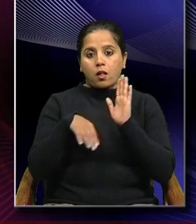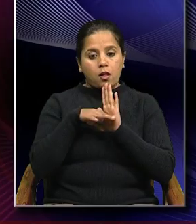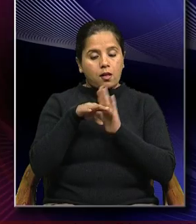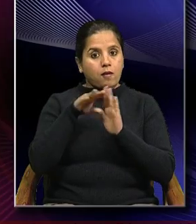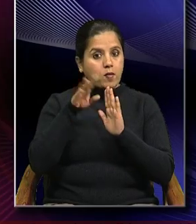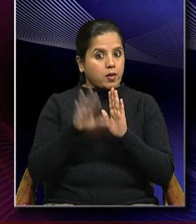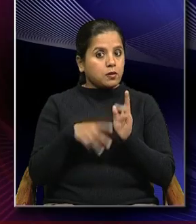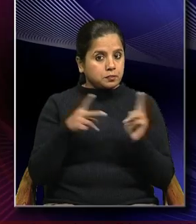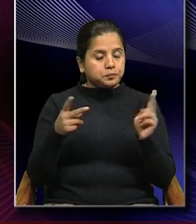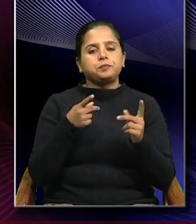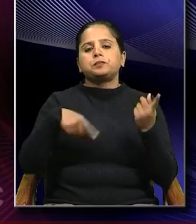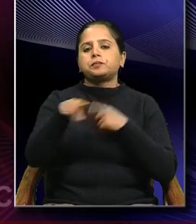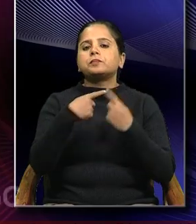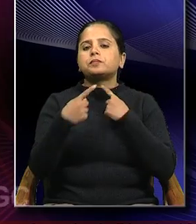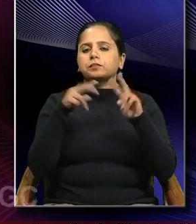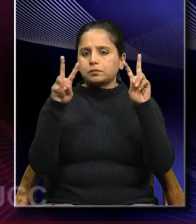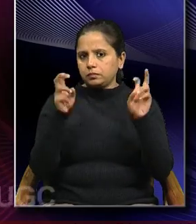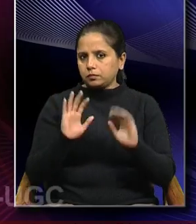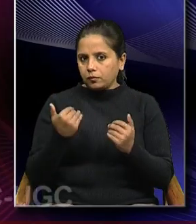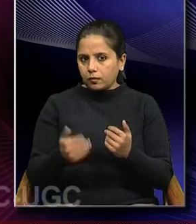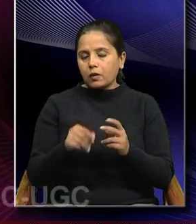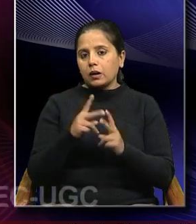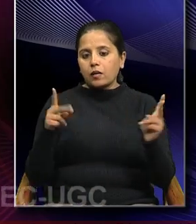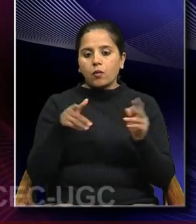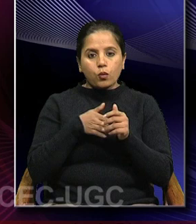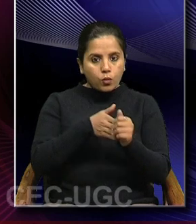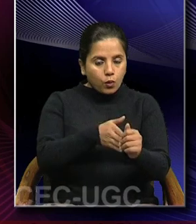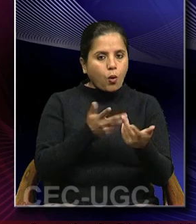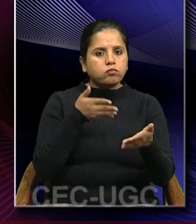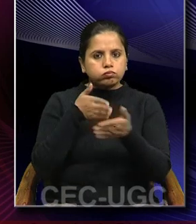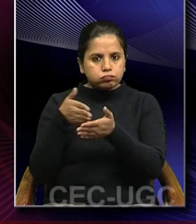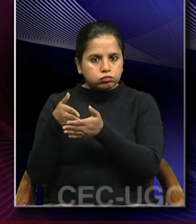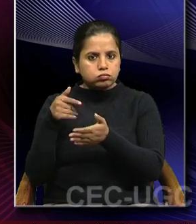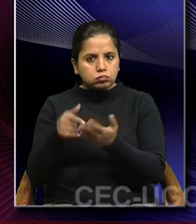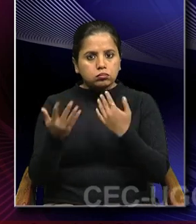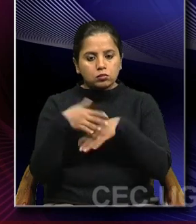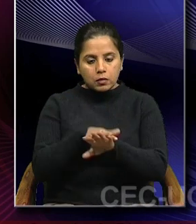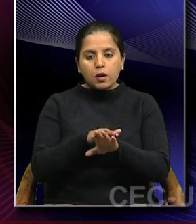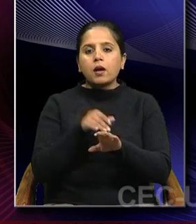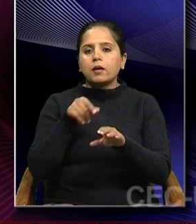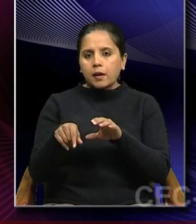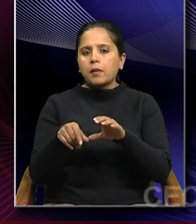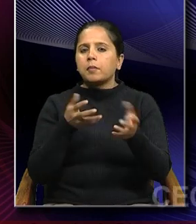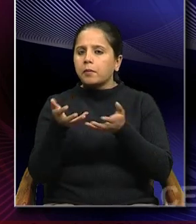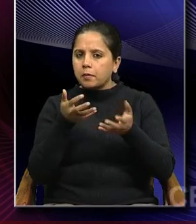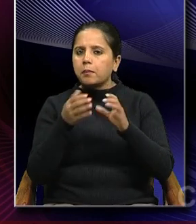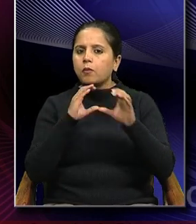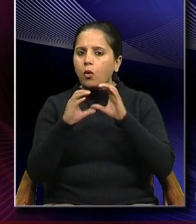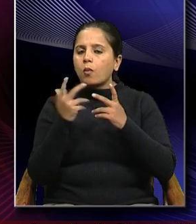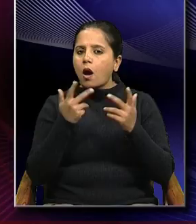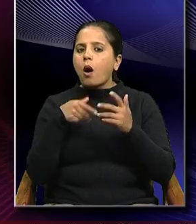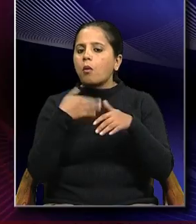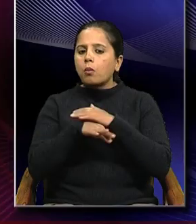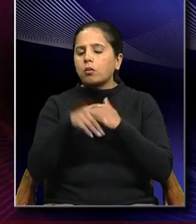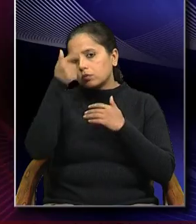it. We will also be talking about the different drivers and barriers of integrated marketing communications, and eventually we will talk